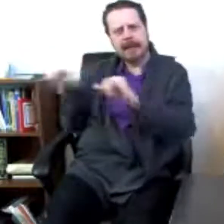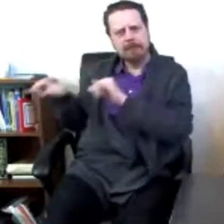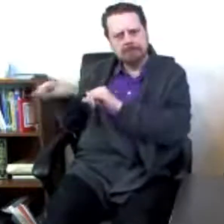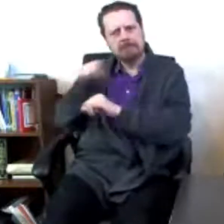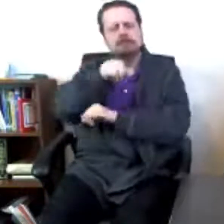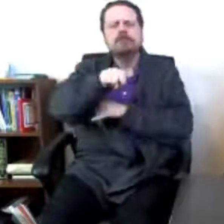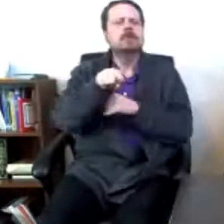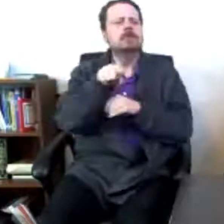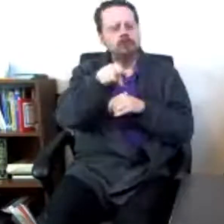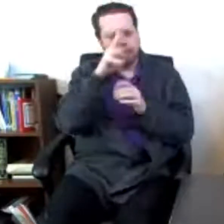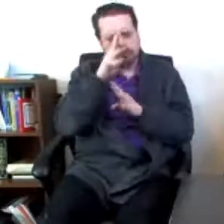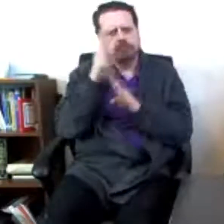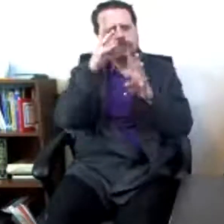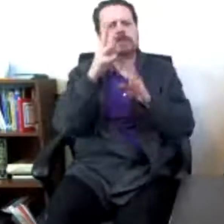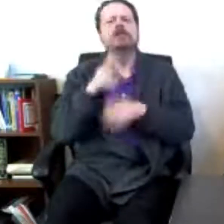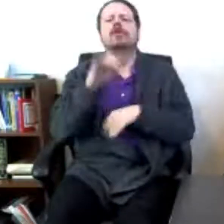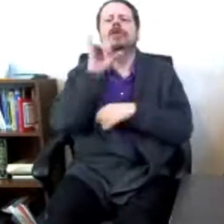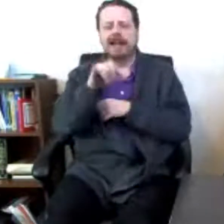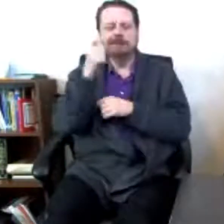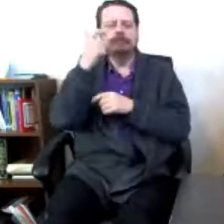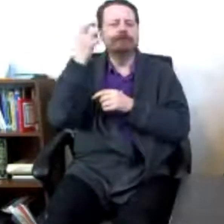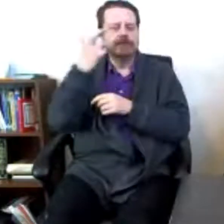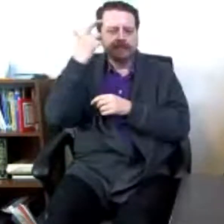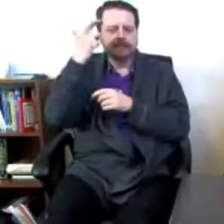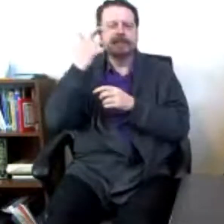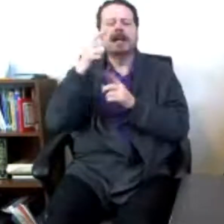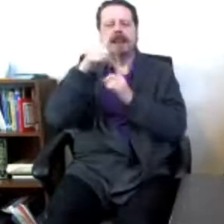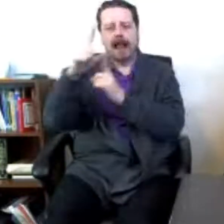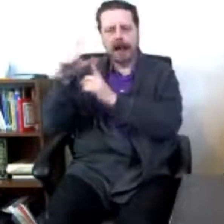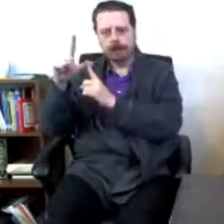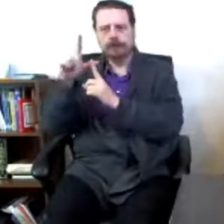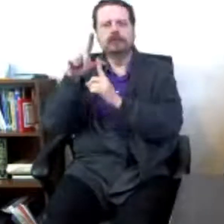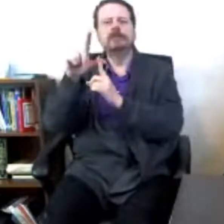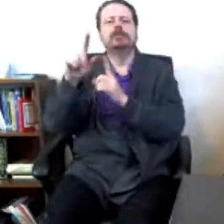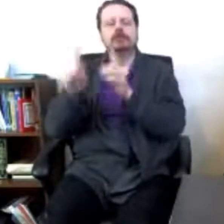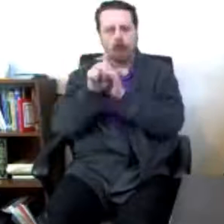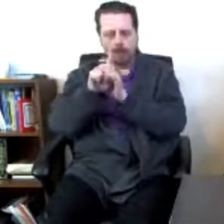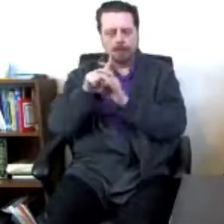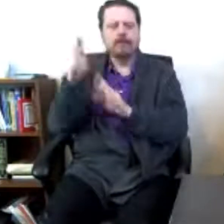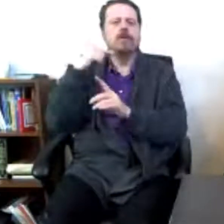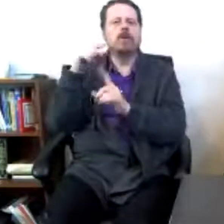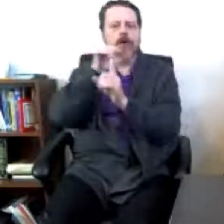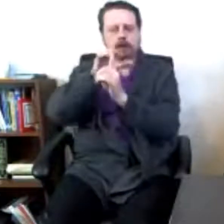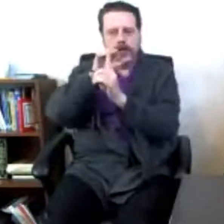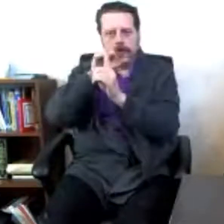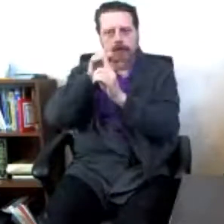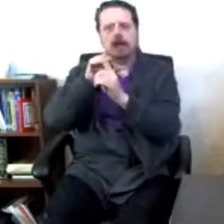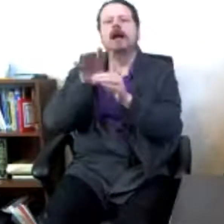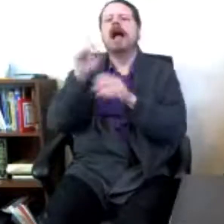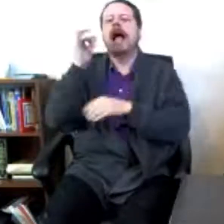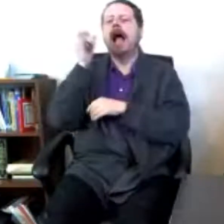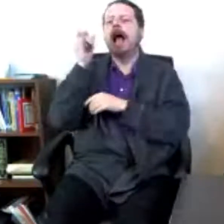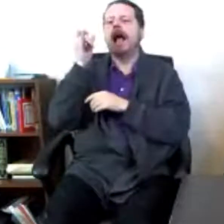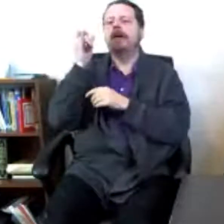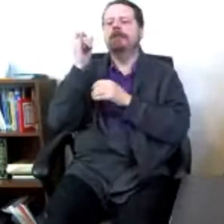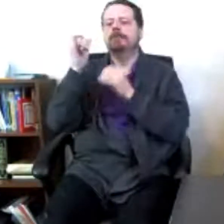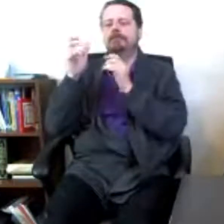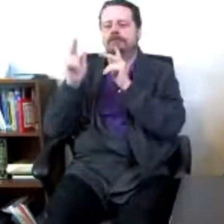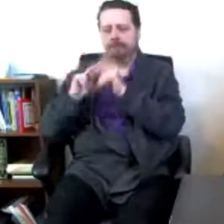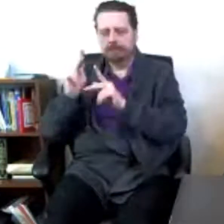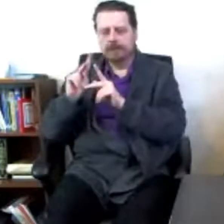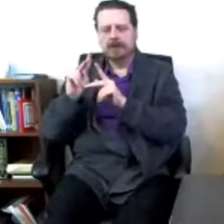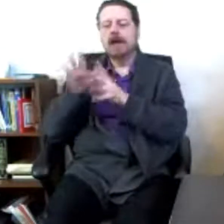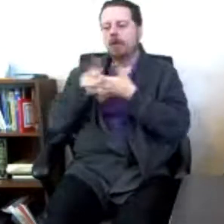Quran in the beginning of certain surahs to remind the Arabs that this is what the book is made of. Bring something like